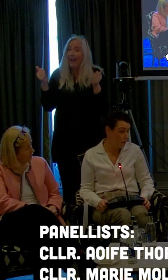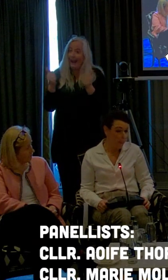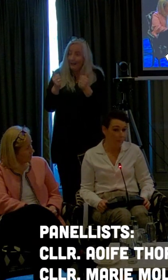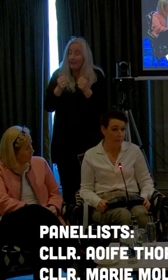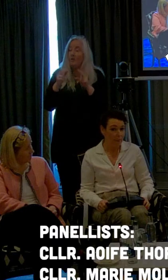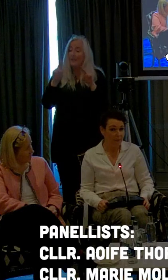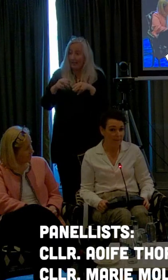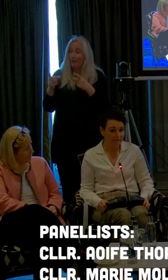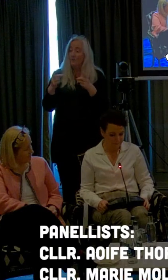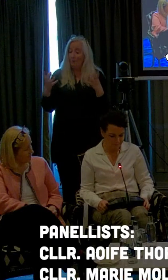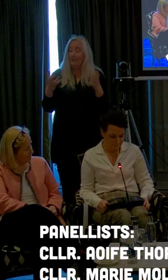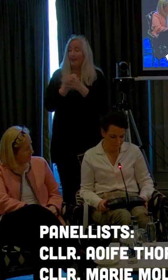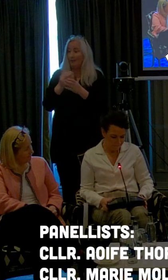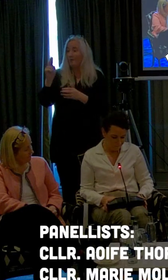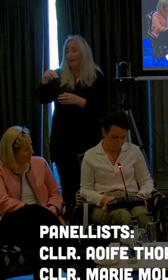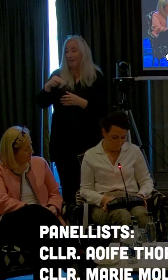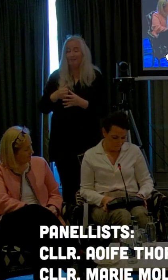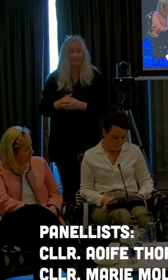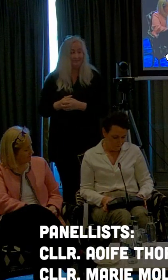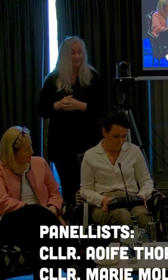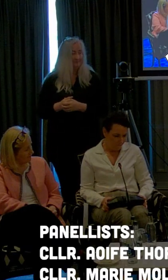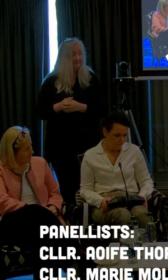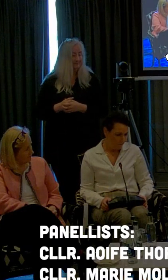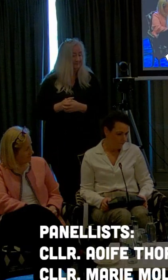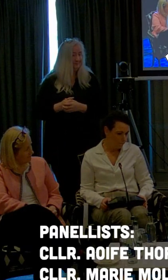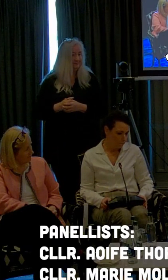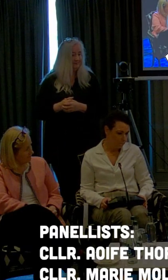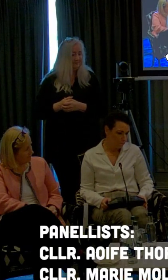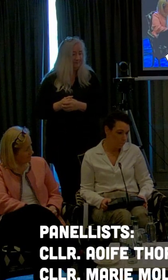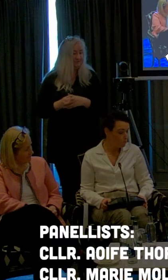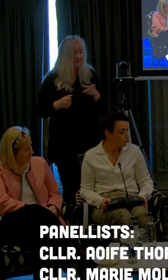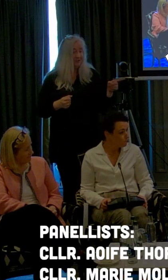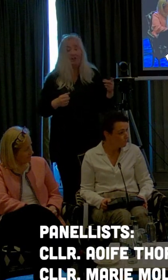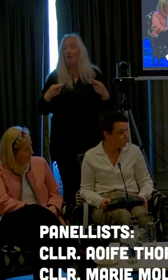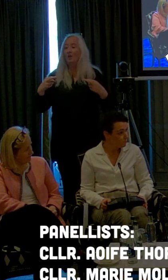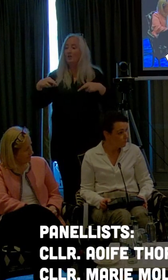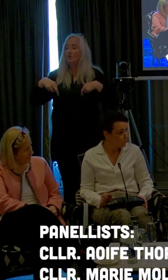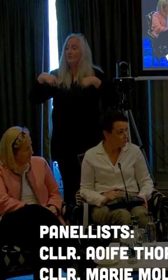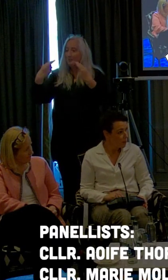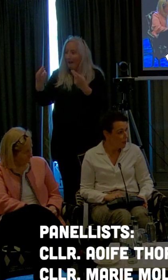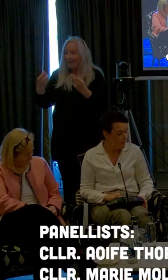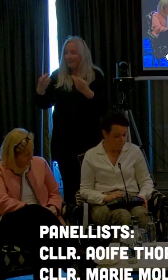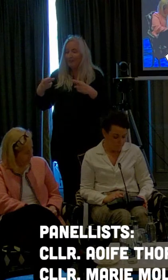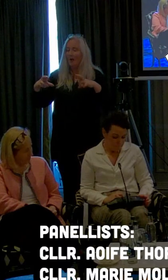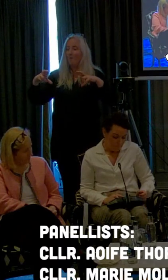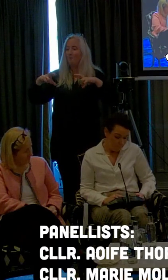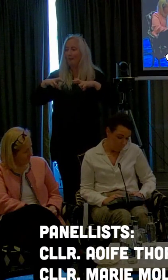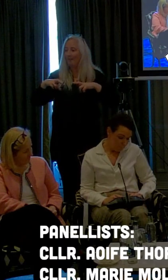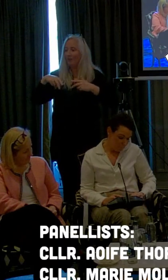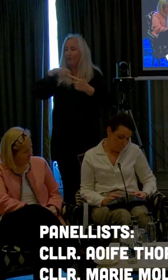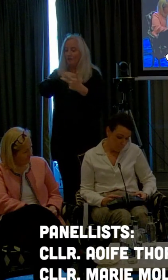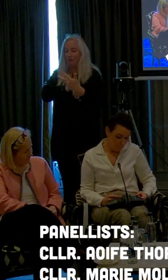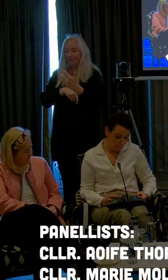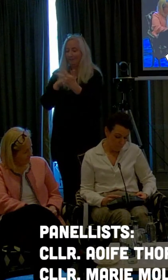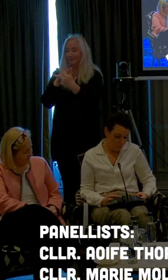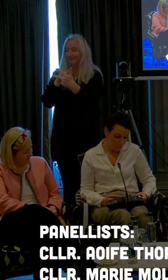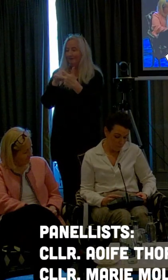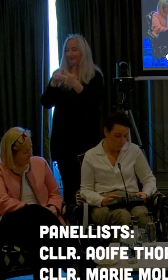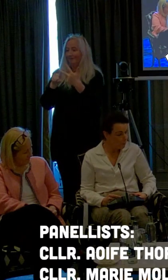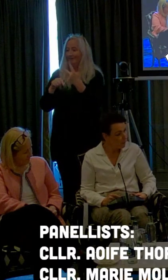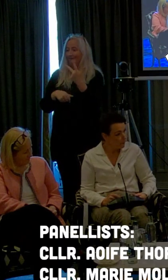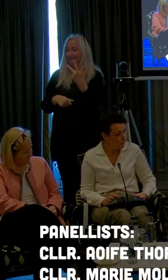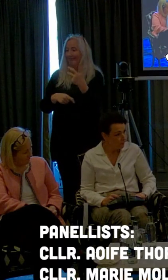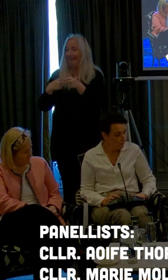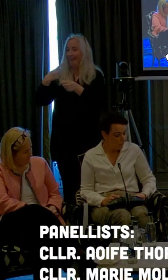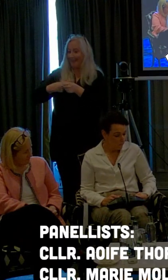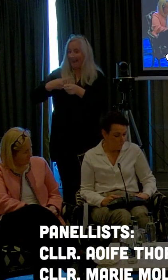that. Thanks, Aoife. And respect, privilege and trust. They're the three words that are coming up all the time, whatever is